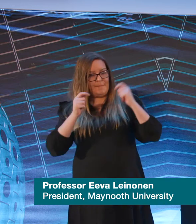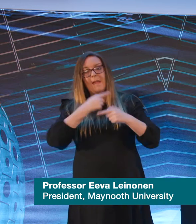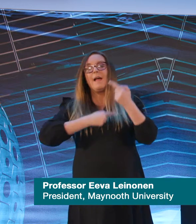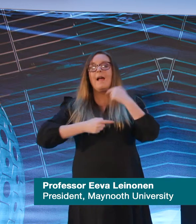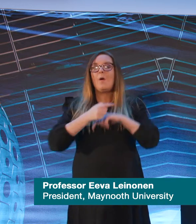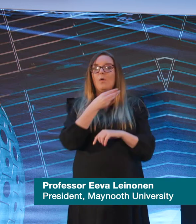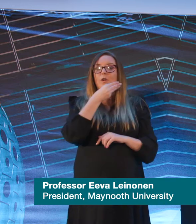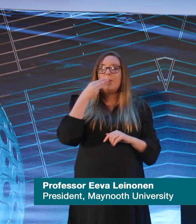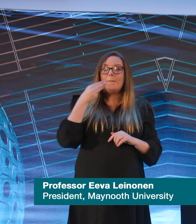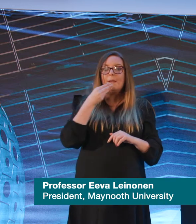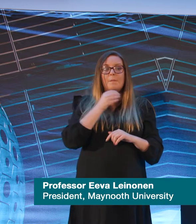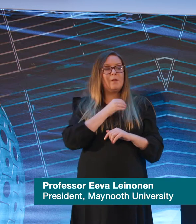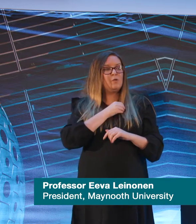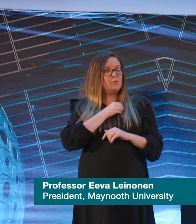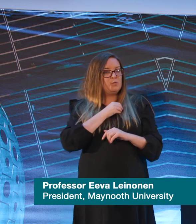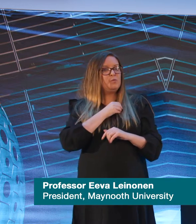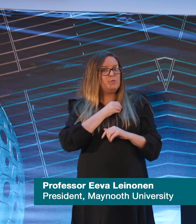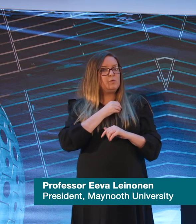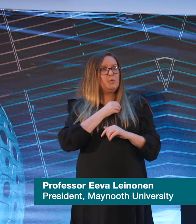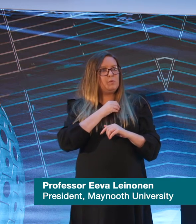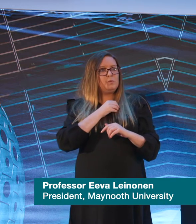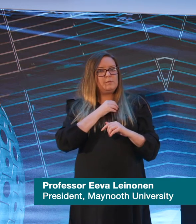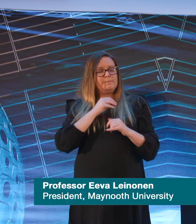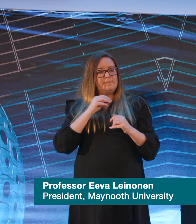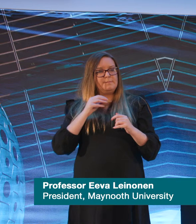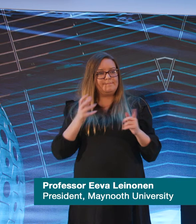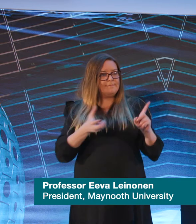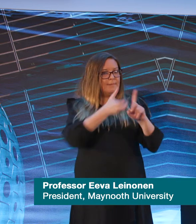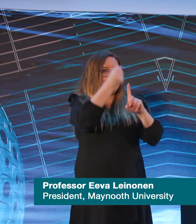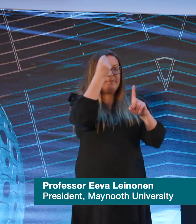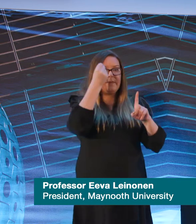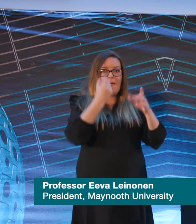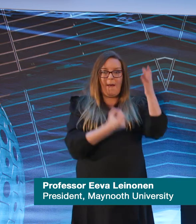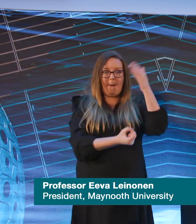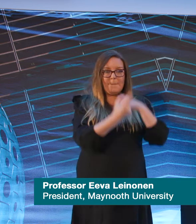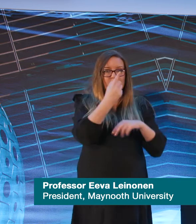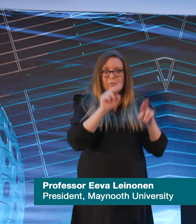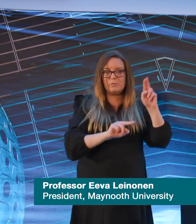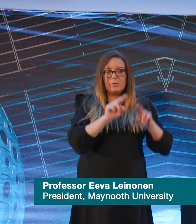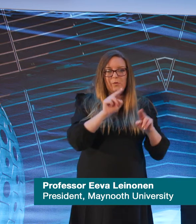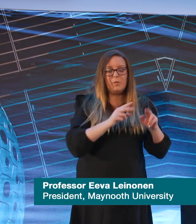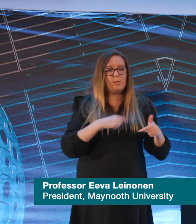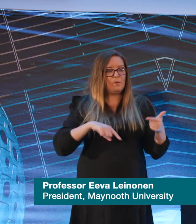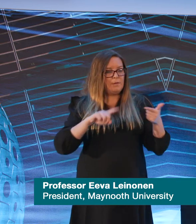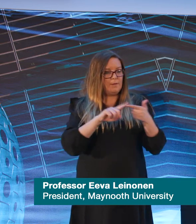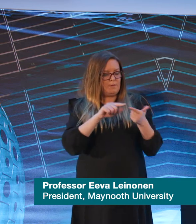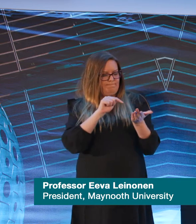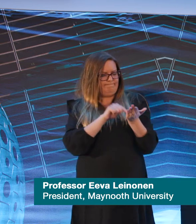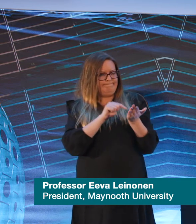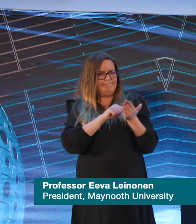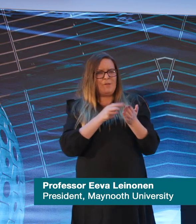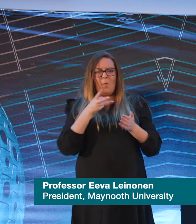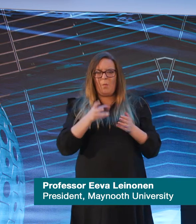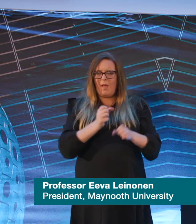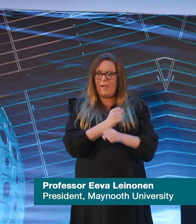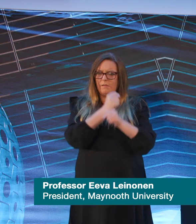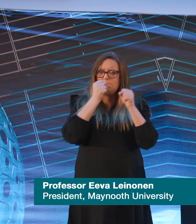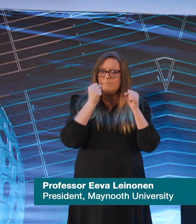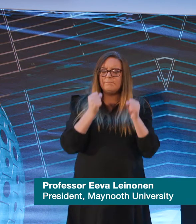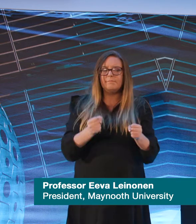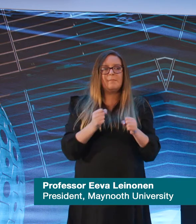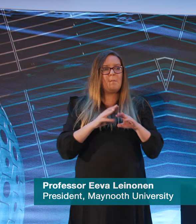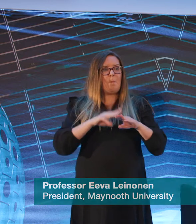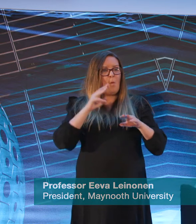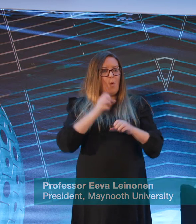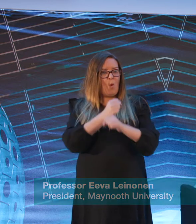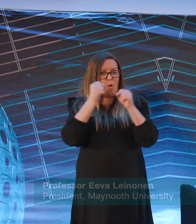commitment to thrive and seize new opportunities. It is a blueprint for strengthening our already strong